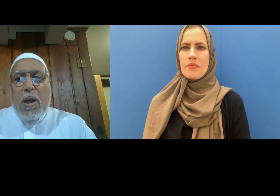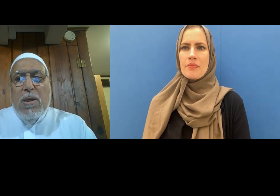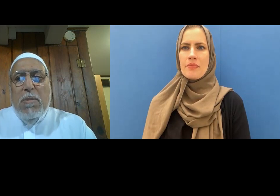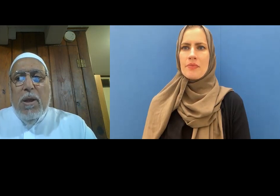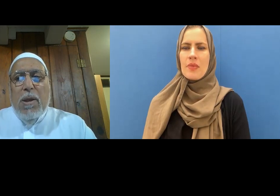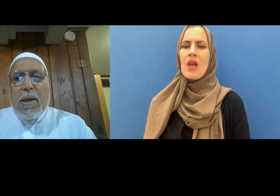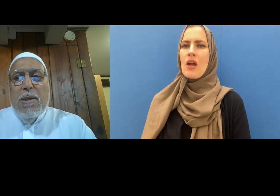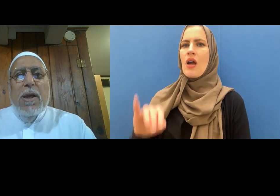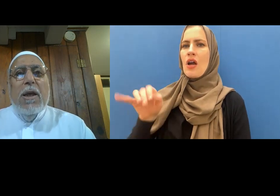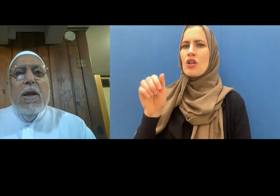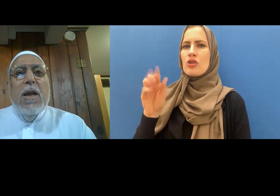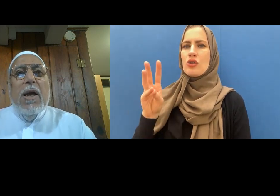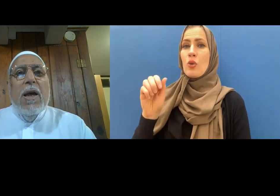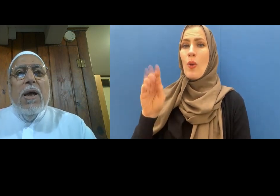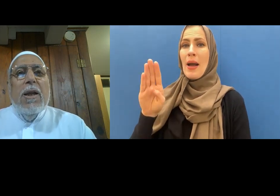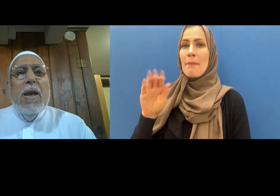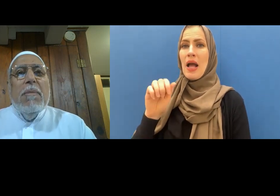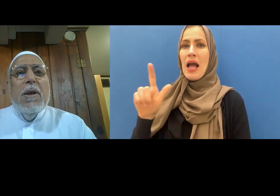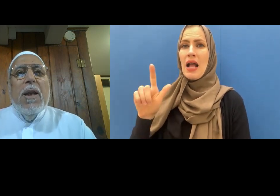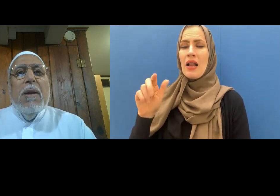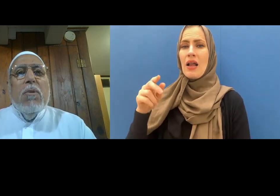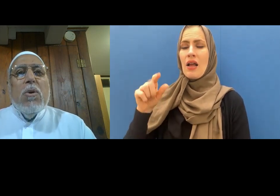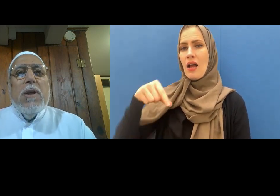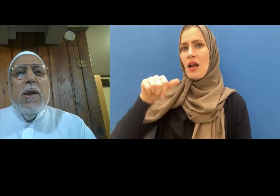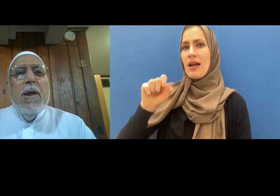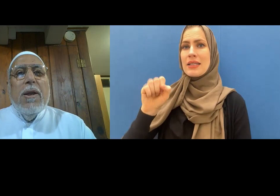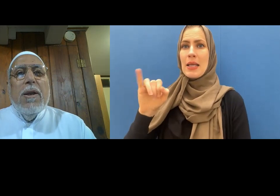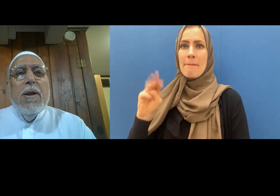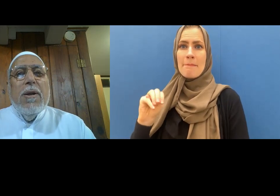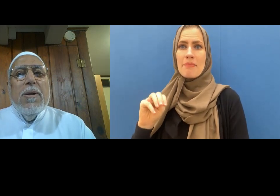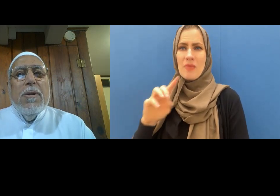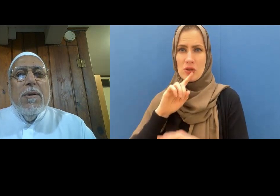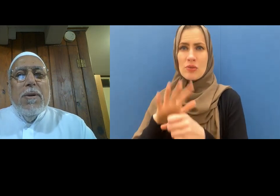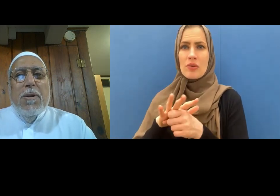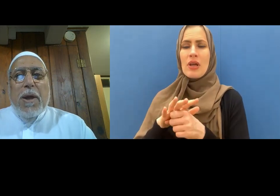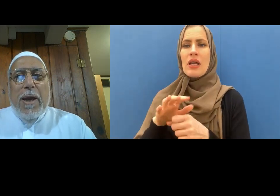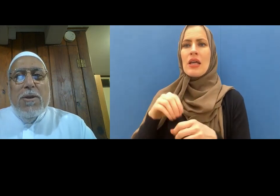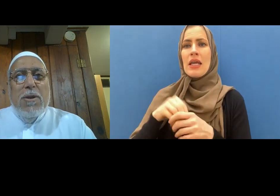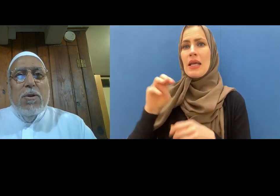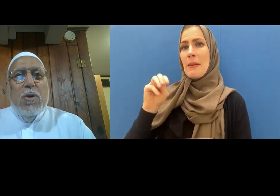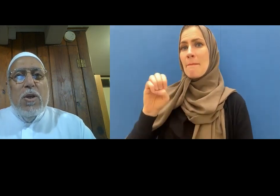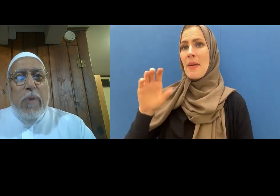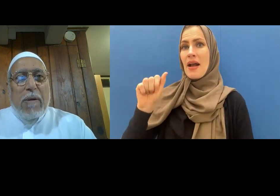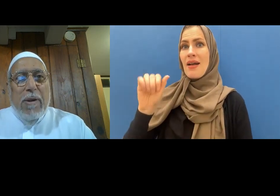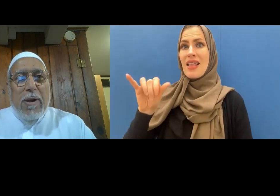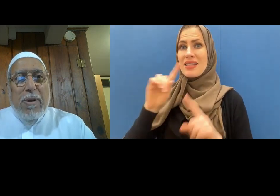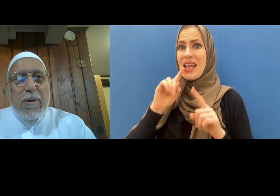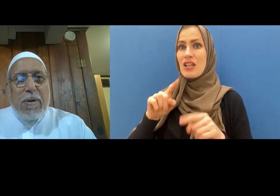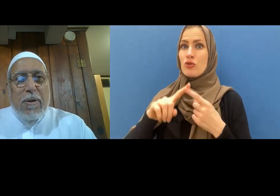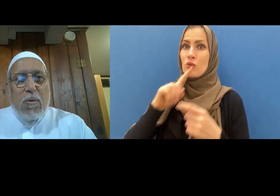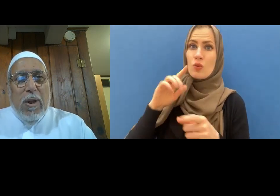Jawab al-qasam here is innaka lamina al-mursaleen. The answer to the